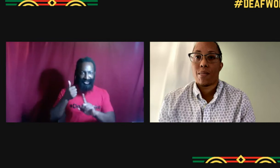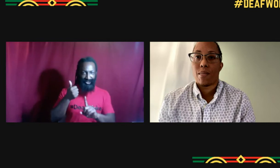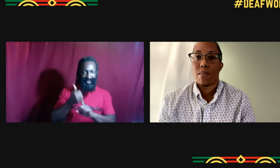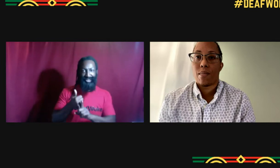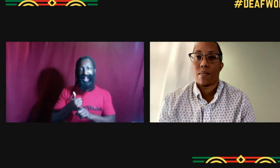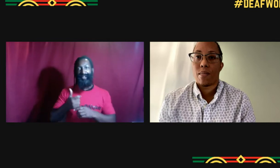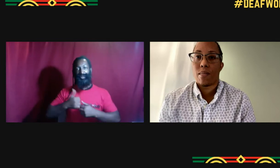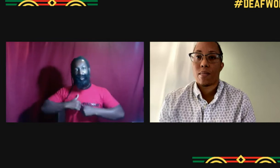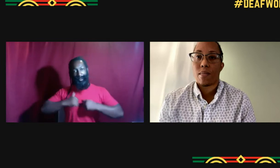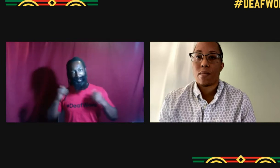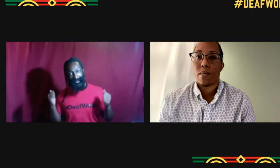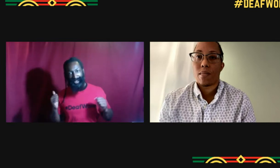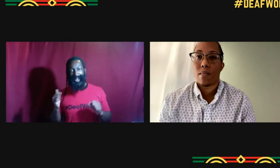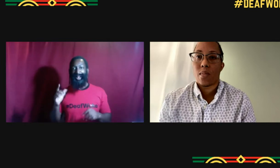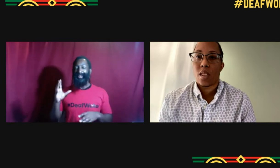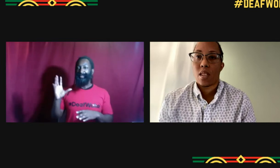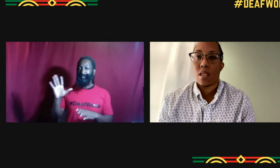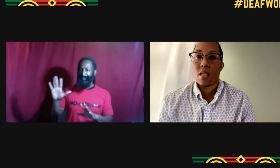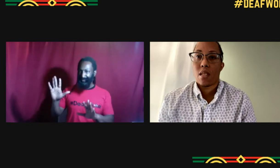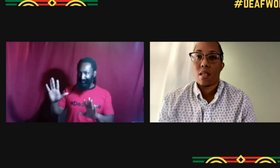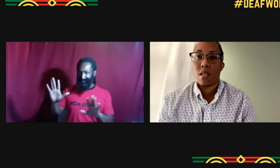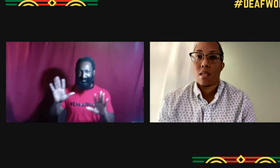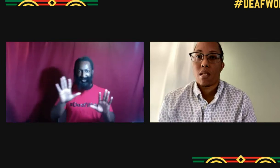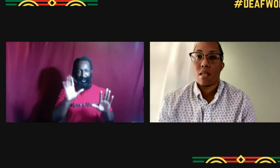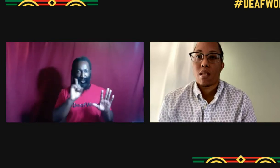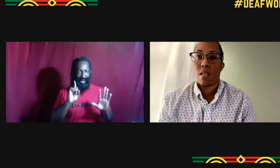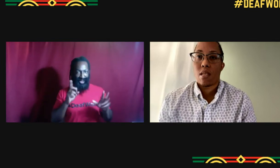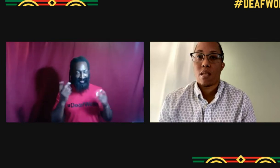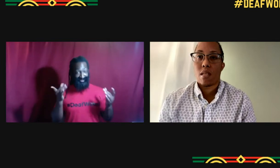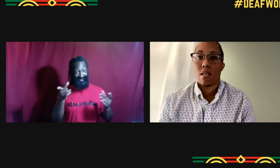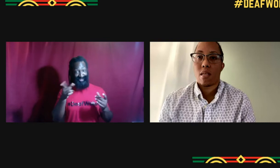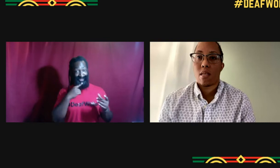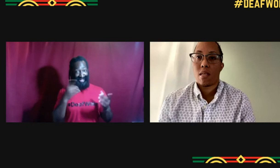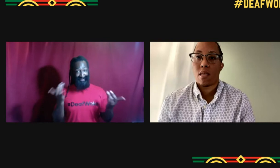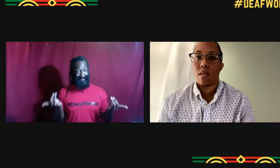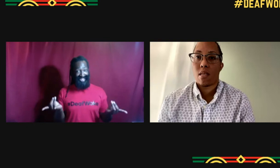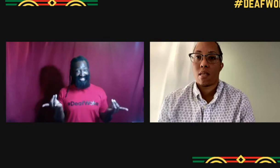You know, you're willing to take that energy to protect yourself, to be vulnerable.